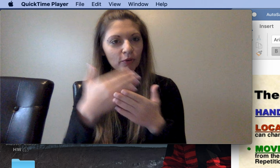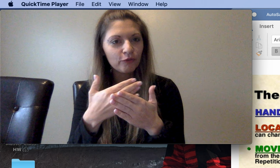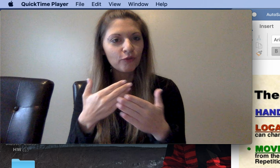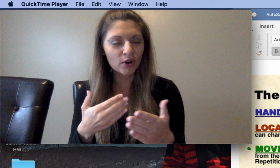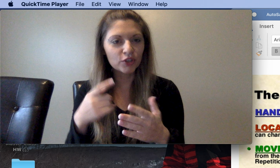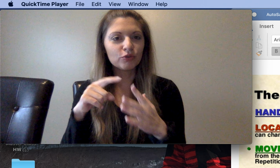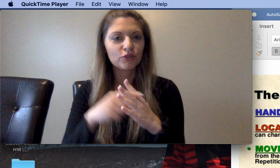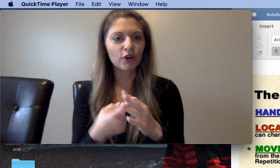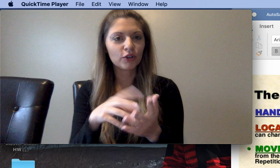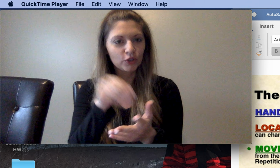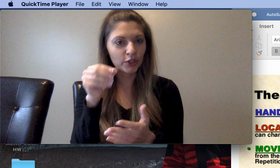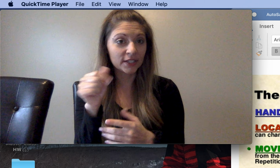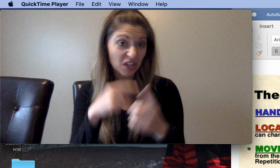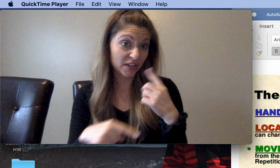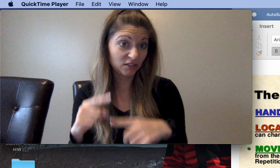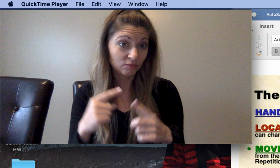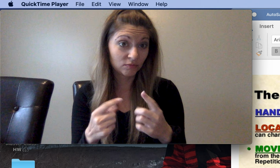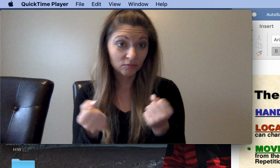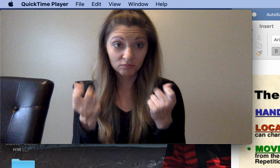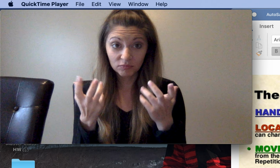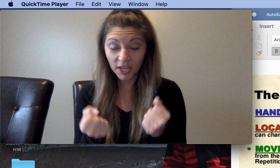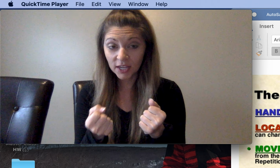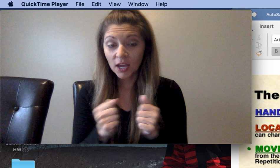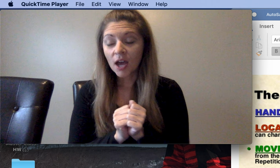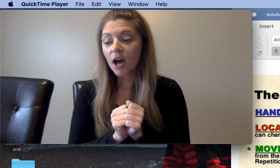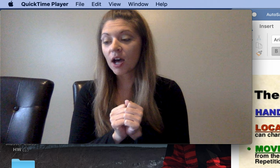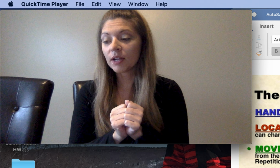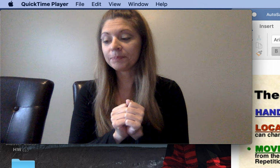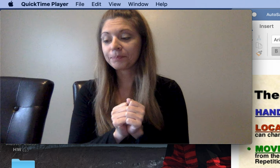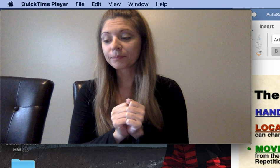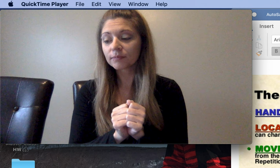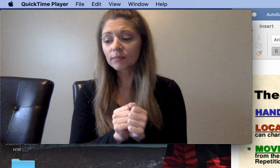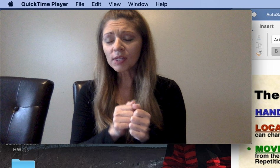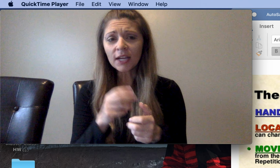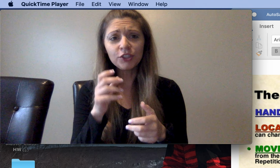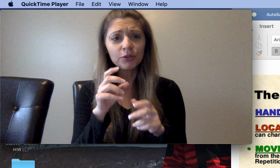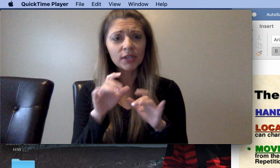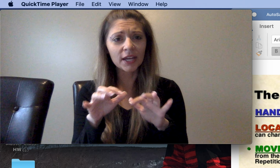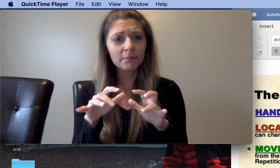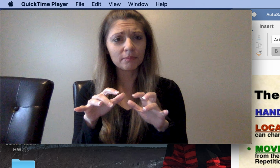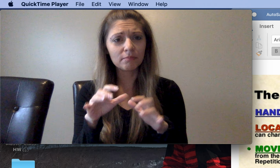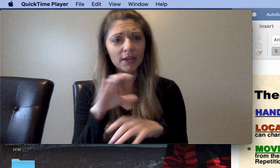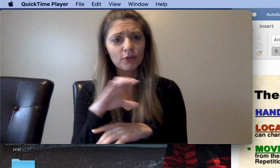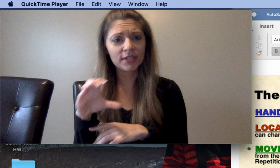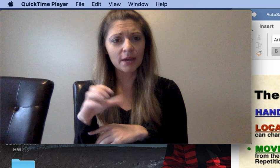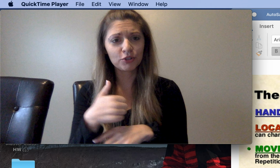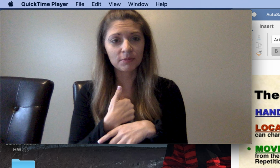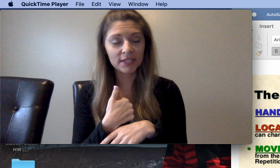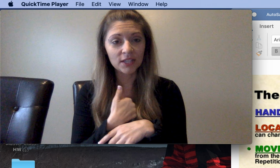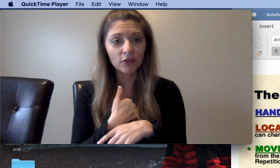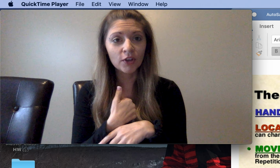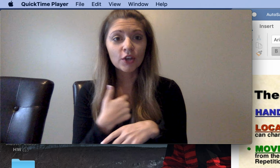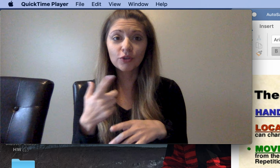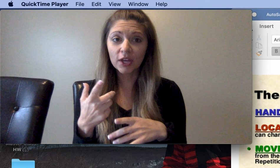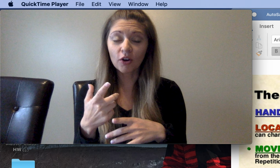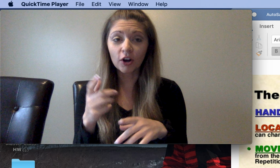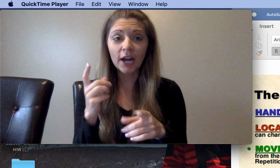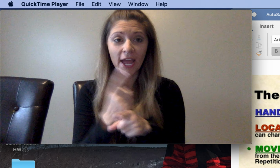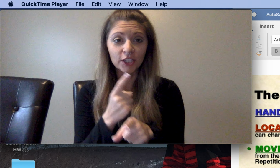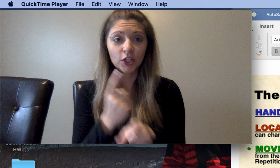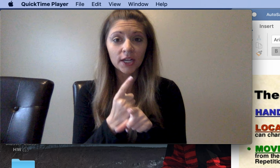know before you start learning signs. Okay. I do type my closed captions myself, so